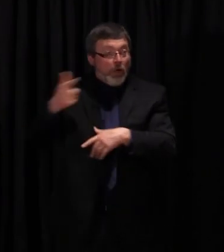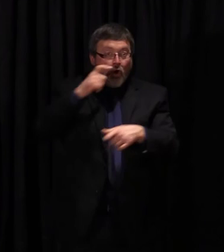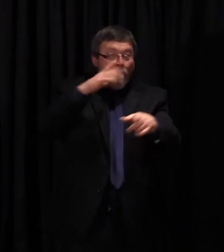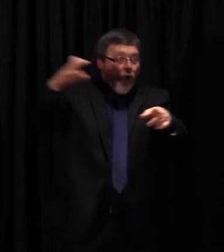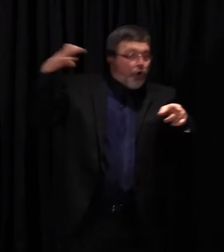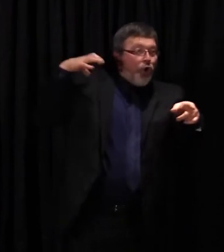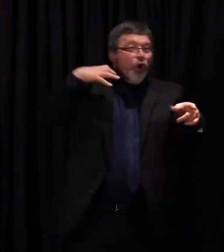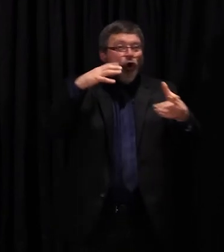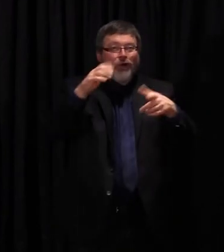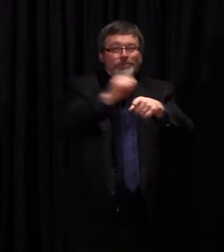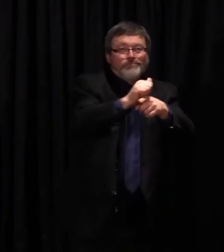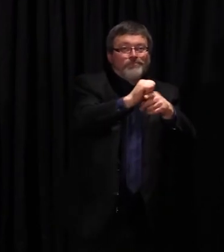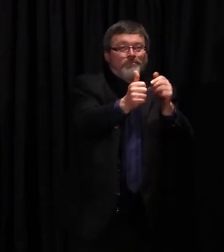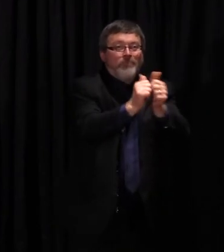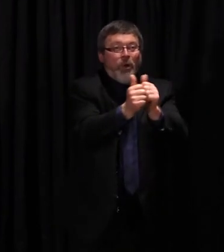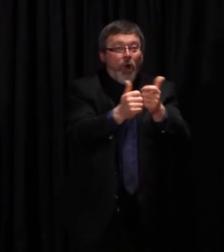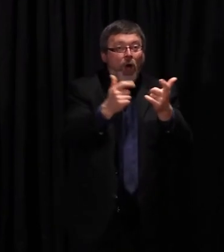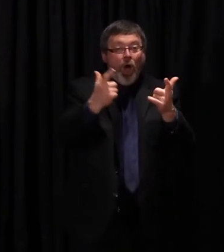our kids,